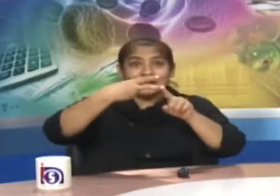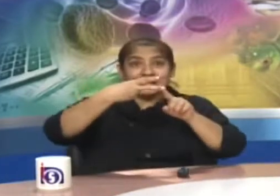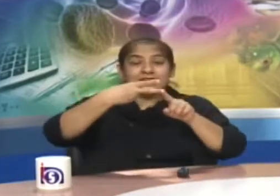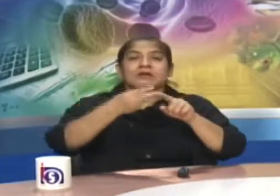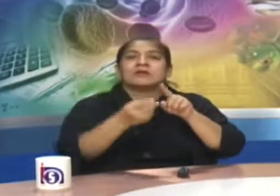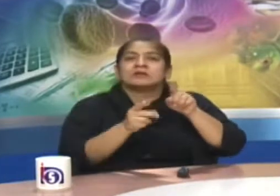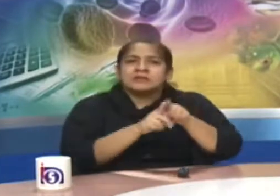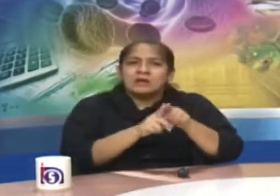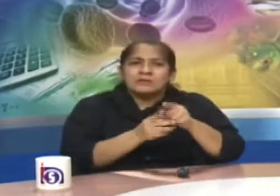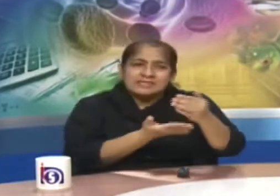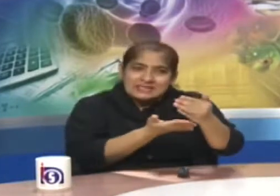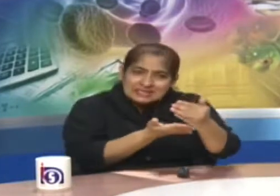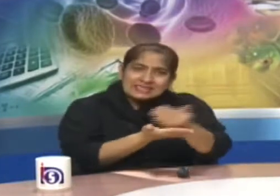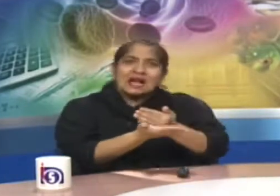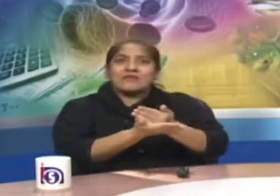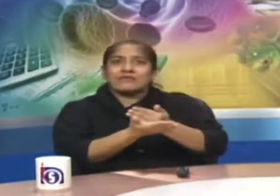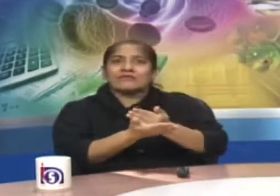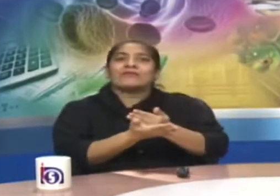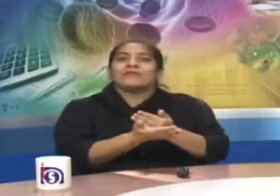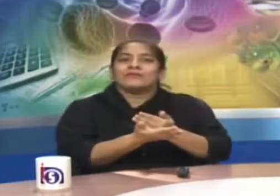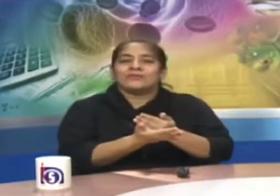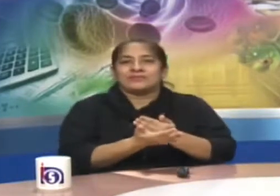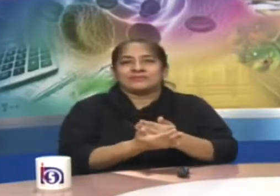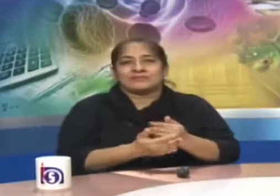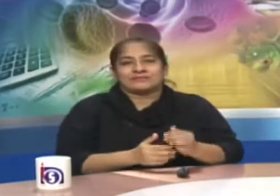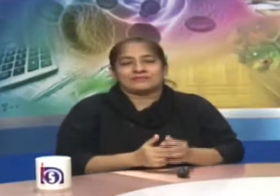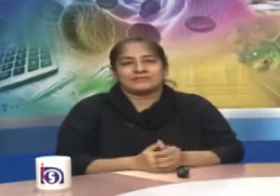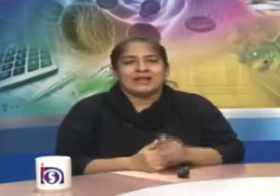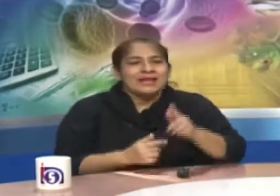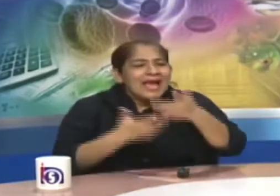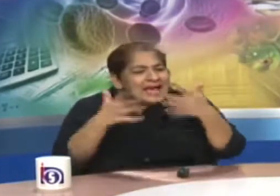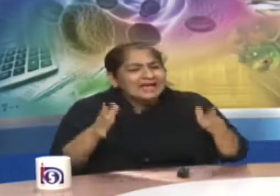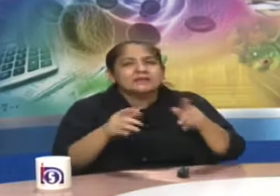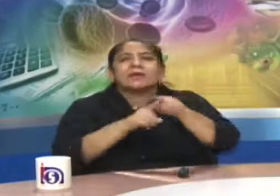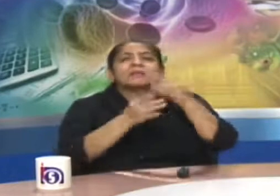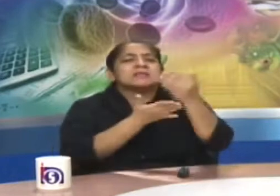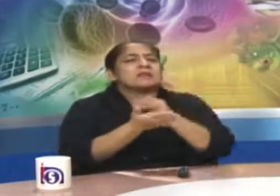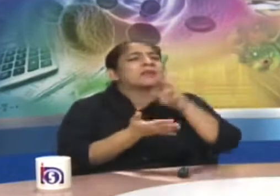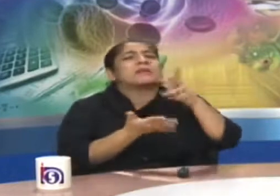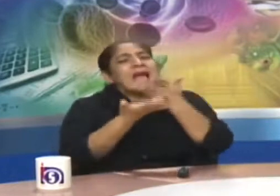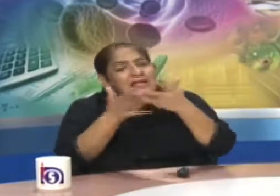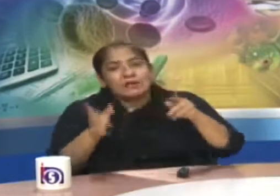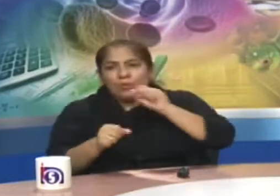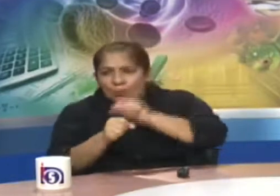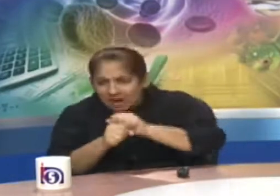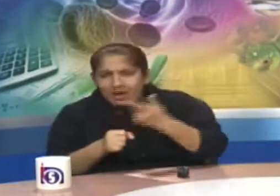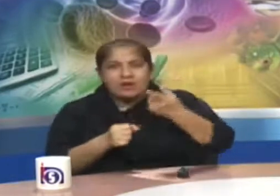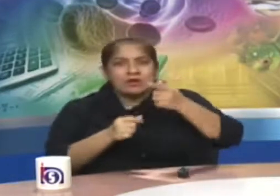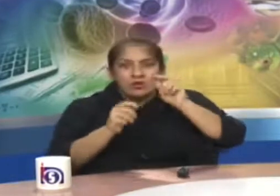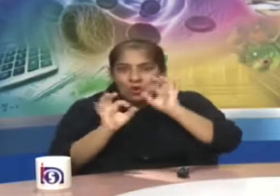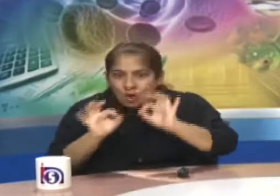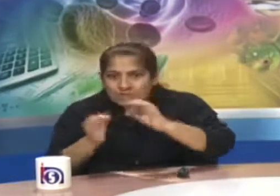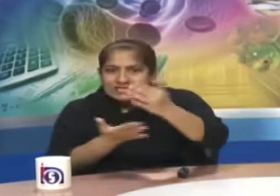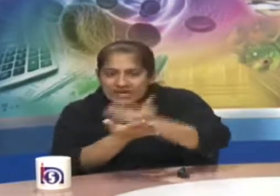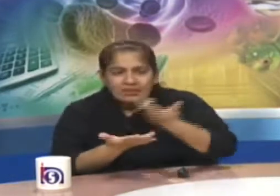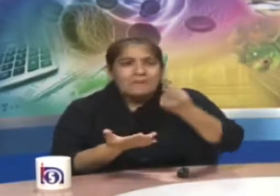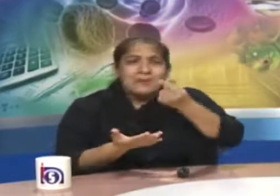The second advantage to the investor is it is safe while